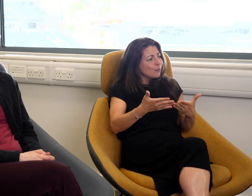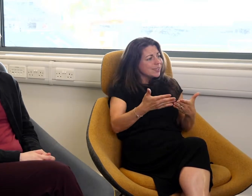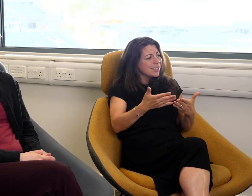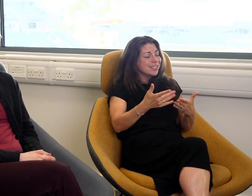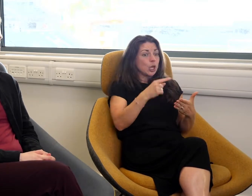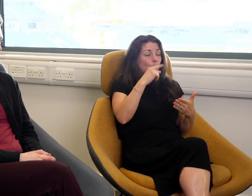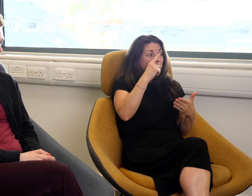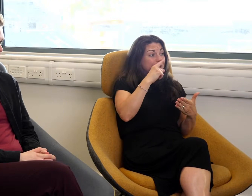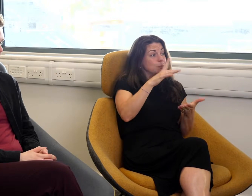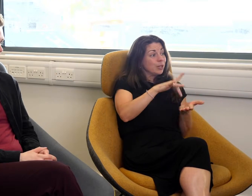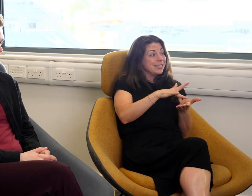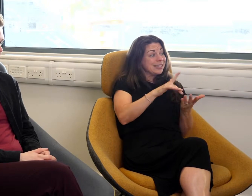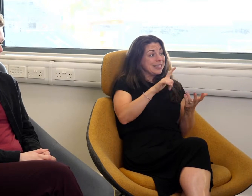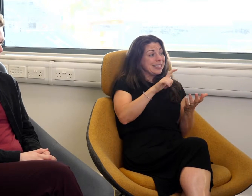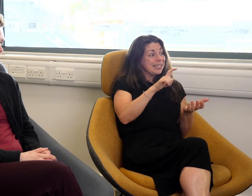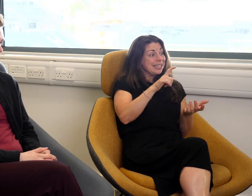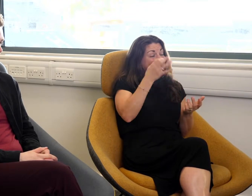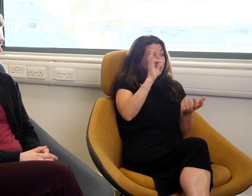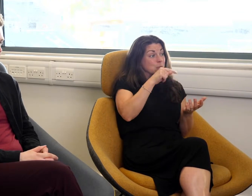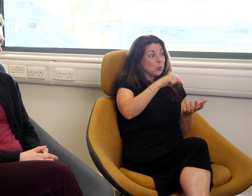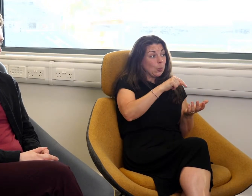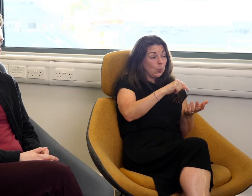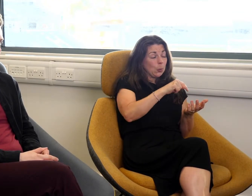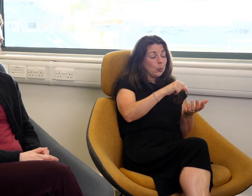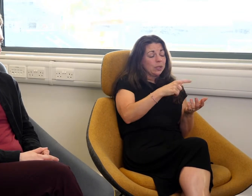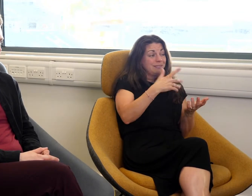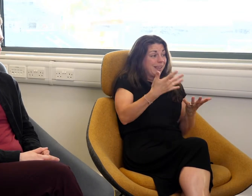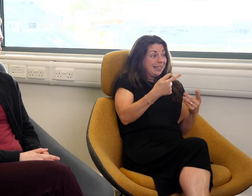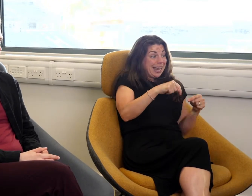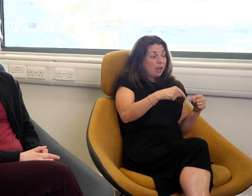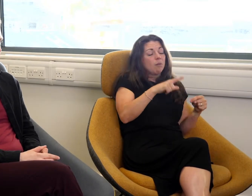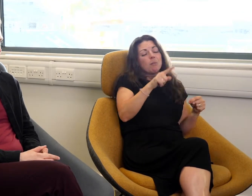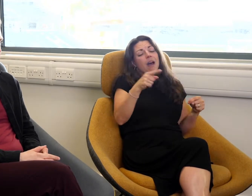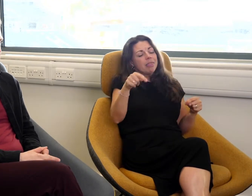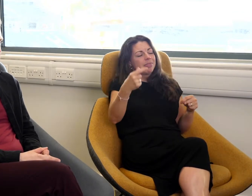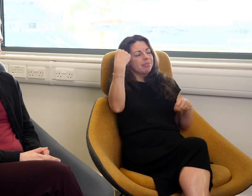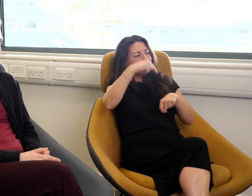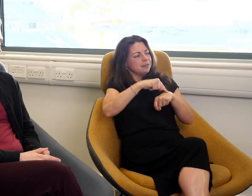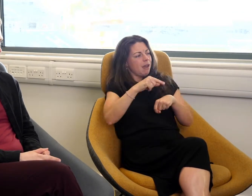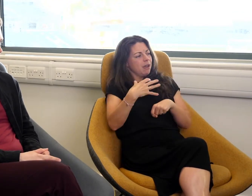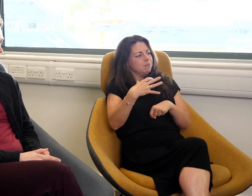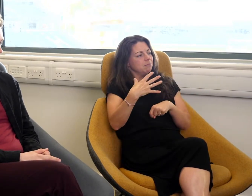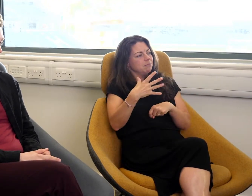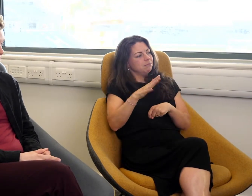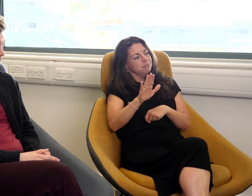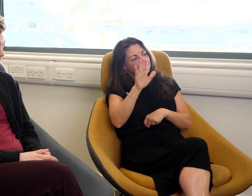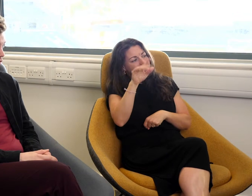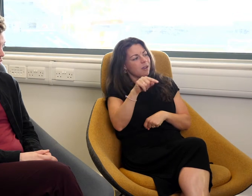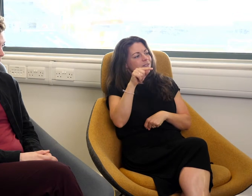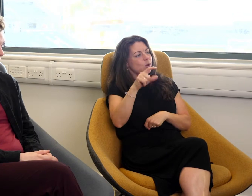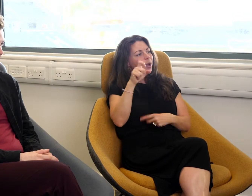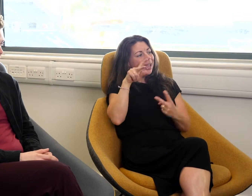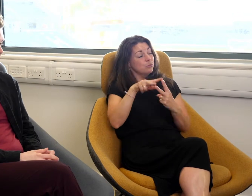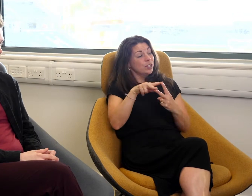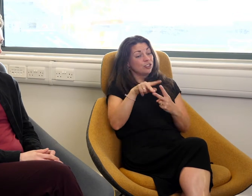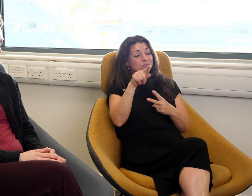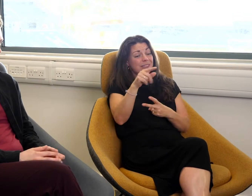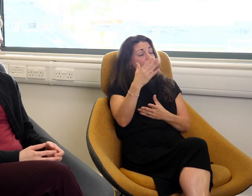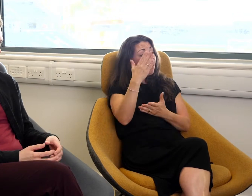but it was Cambridge City Council that I stood for election to. And it's a part-time role, really. It can fit around like